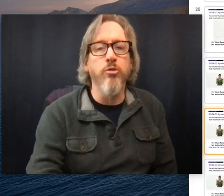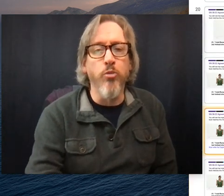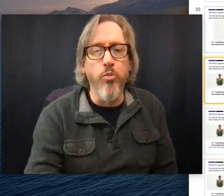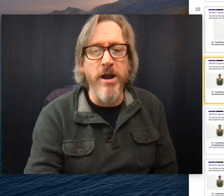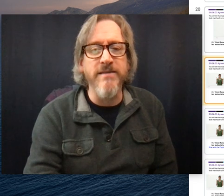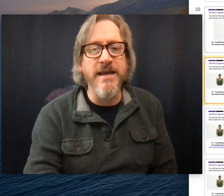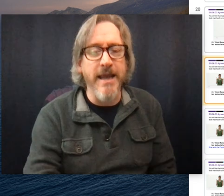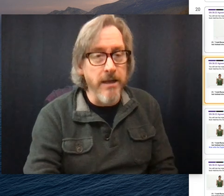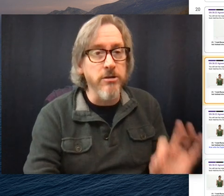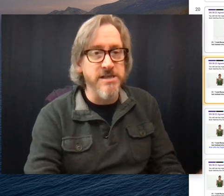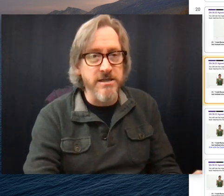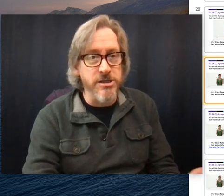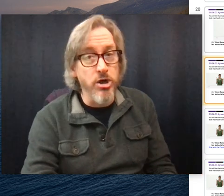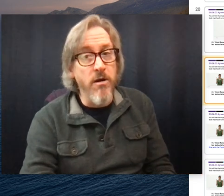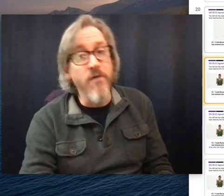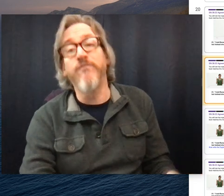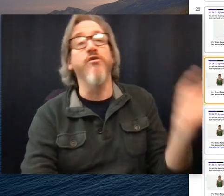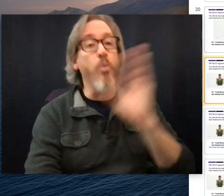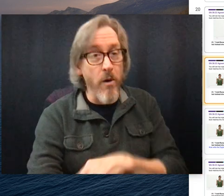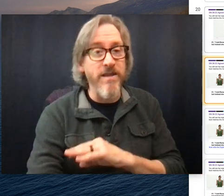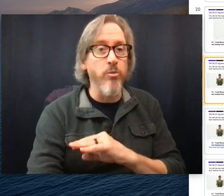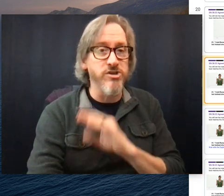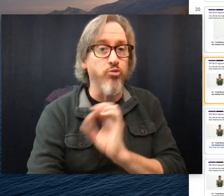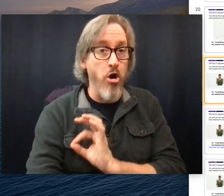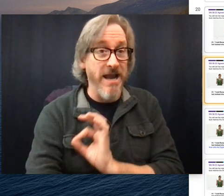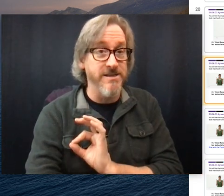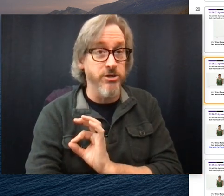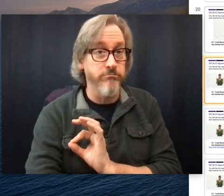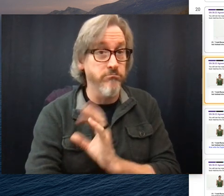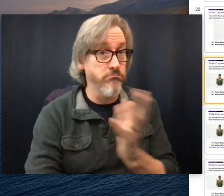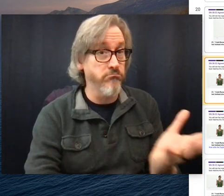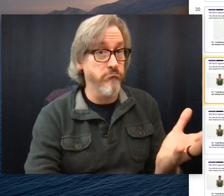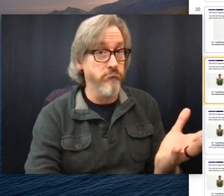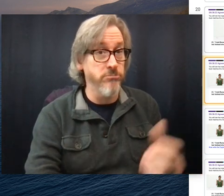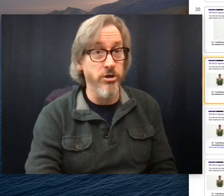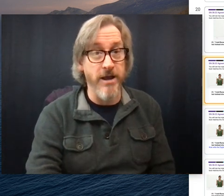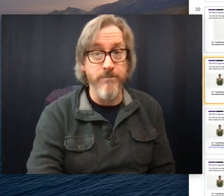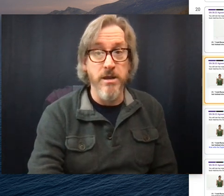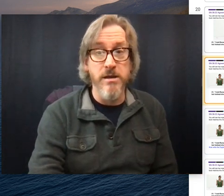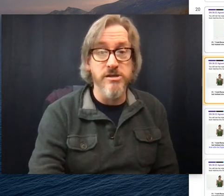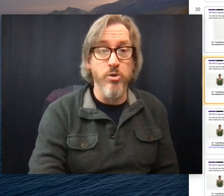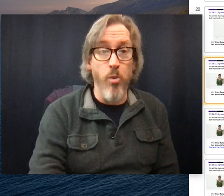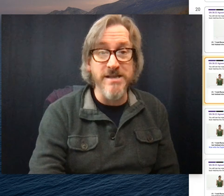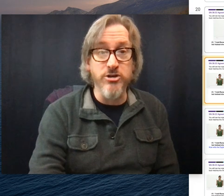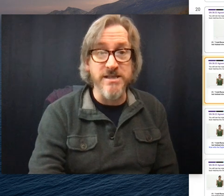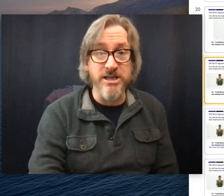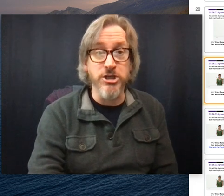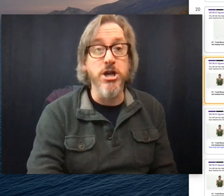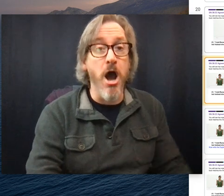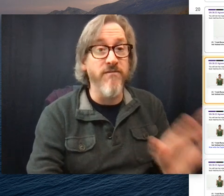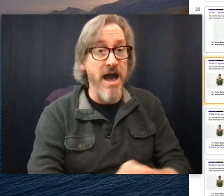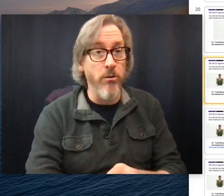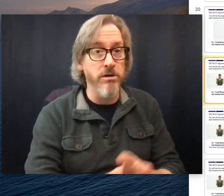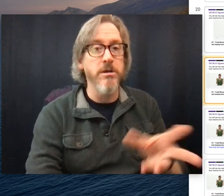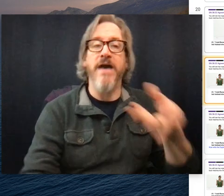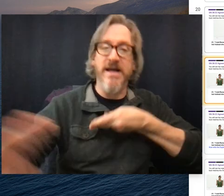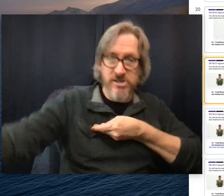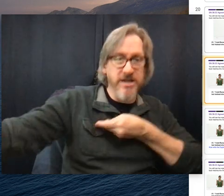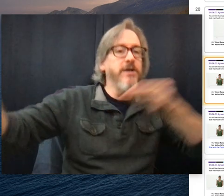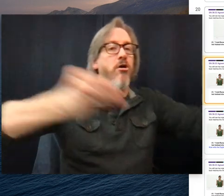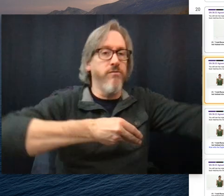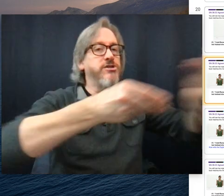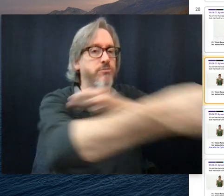then write the English sentence for the one that was the wrong answer. Okay? So what is the translation of that one?